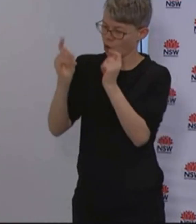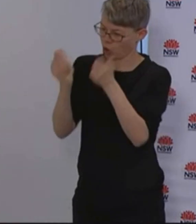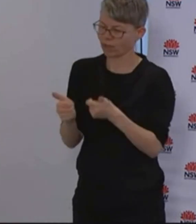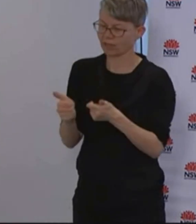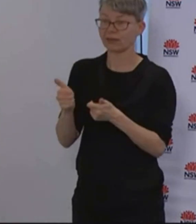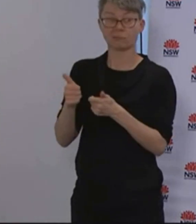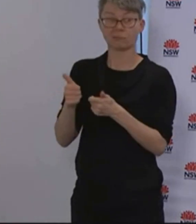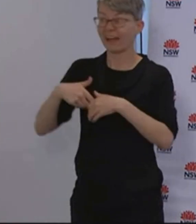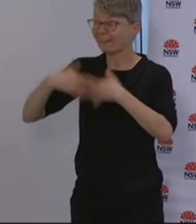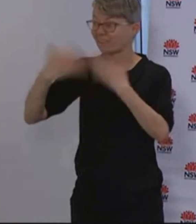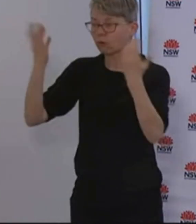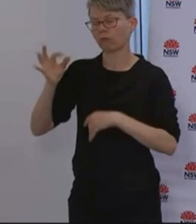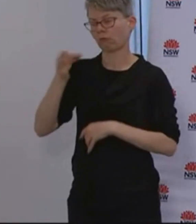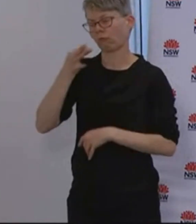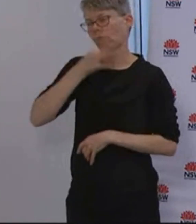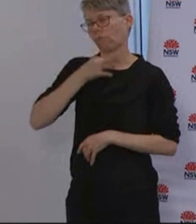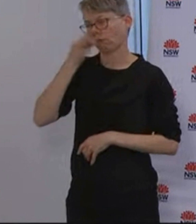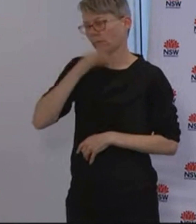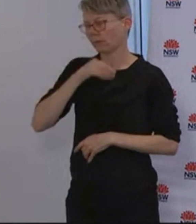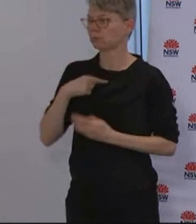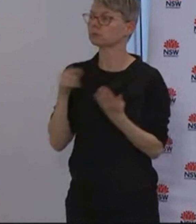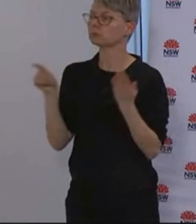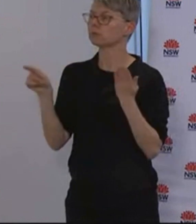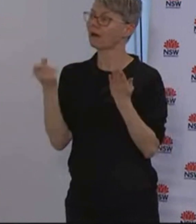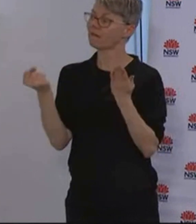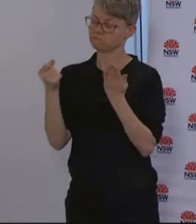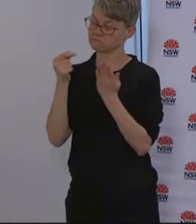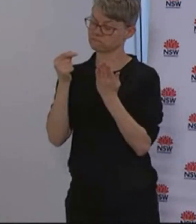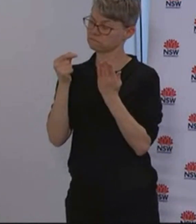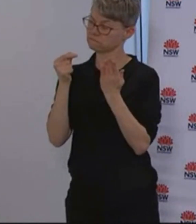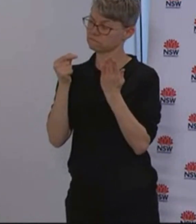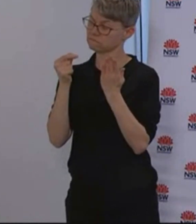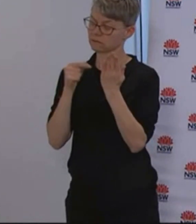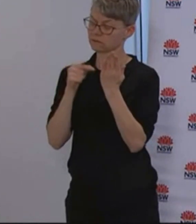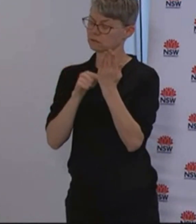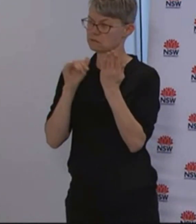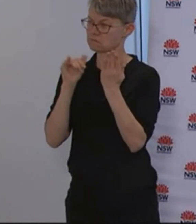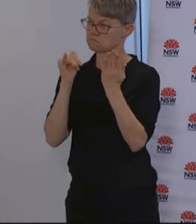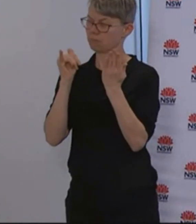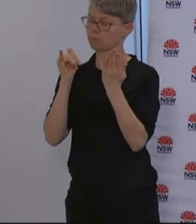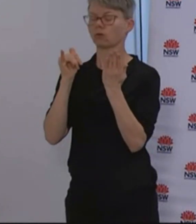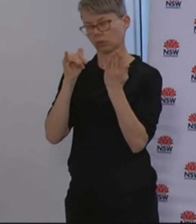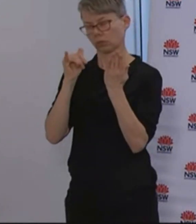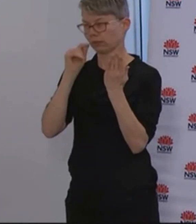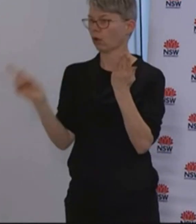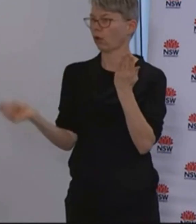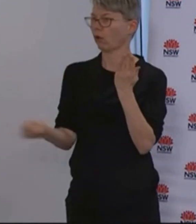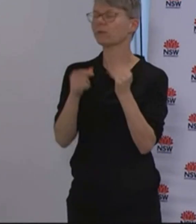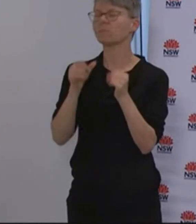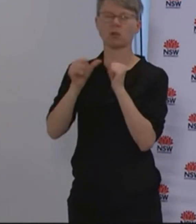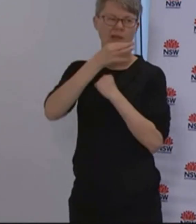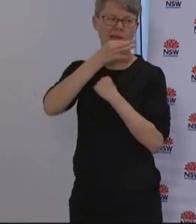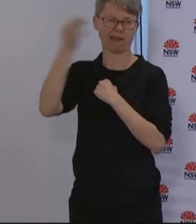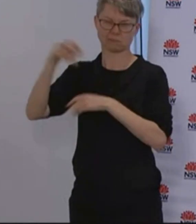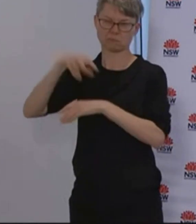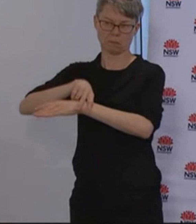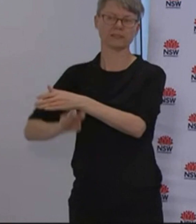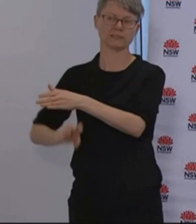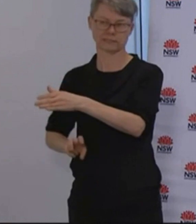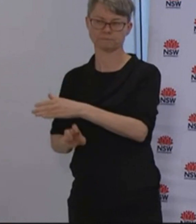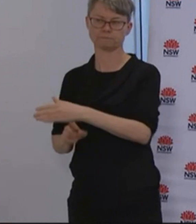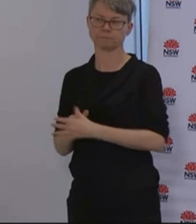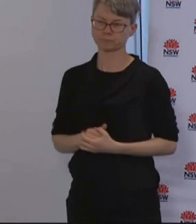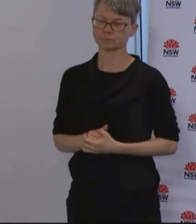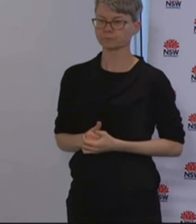very small group, and police probably can best answer that that question in terms